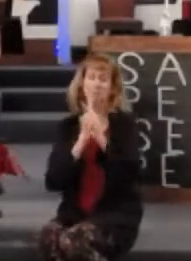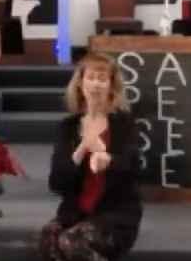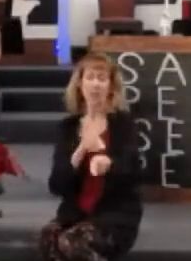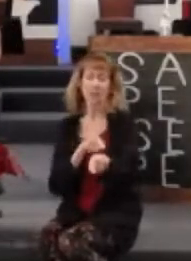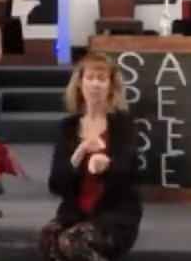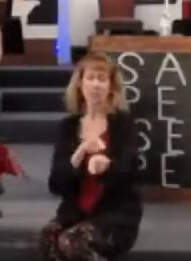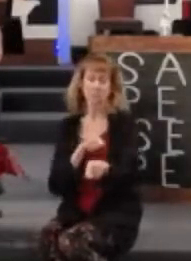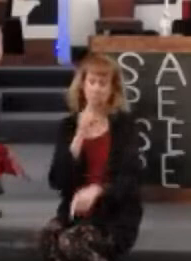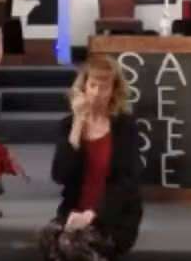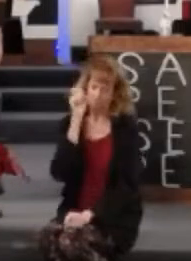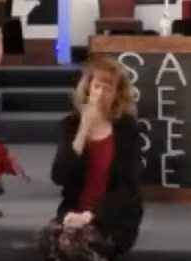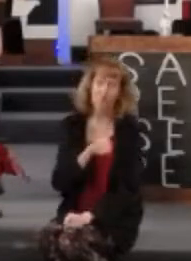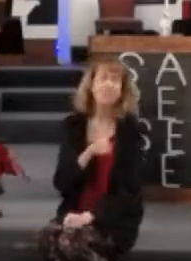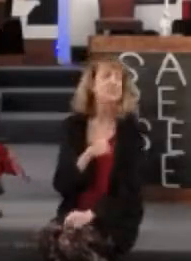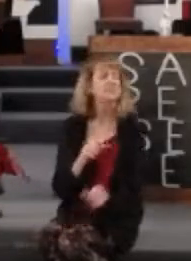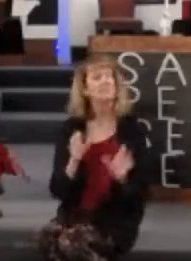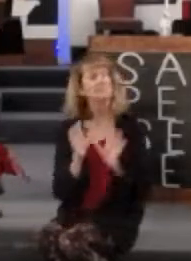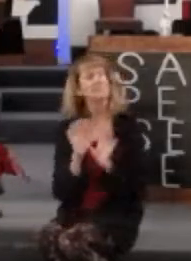command.